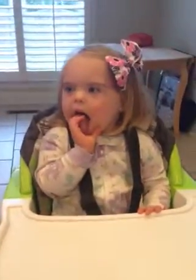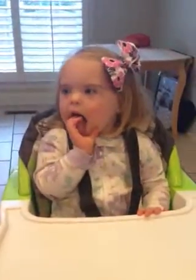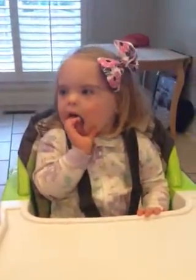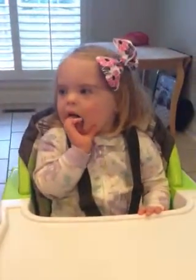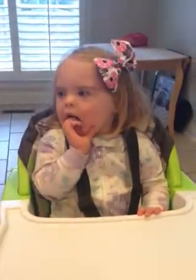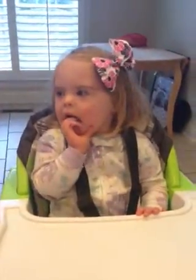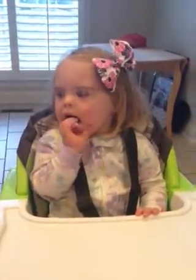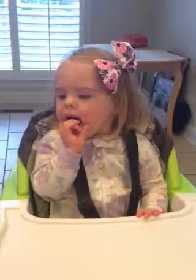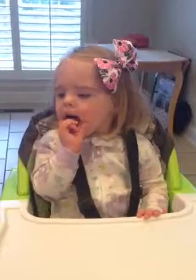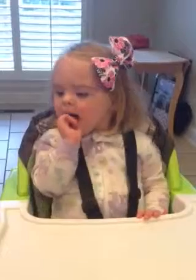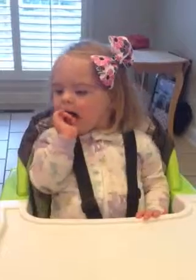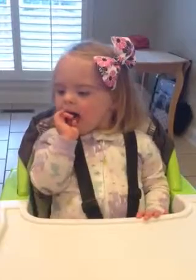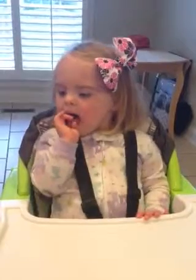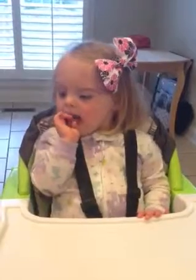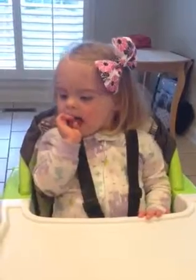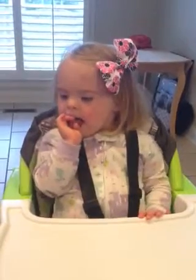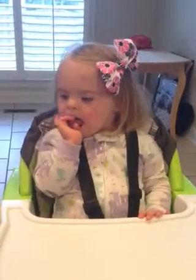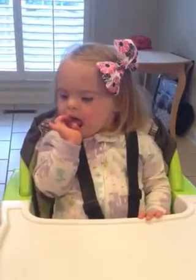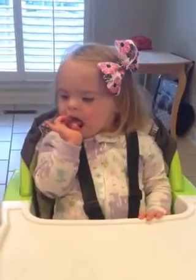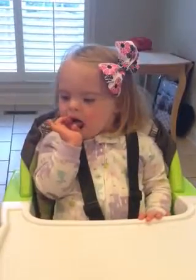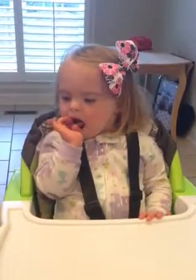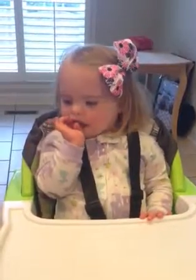outside? Lila, say sun.